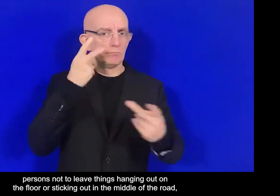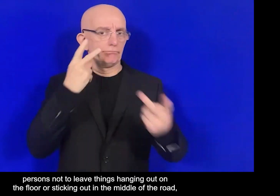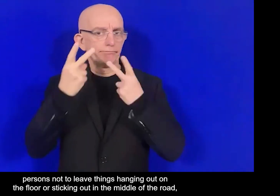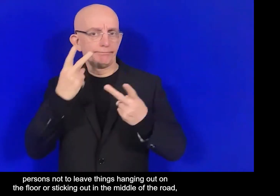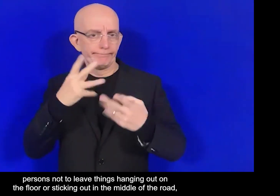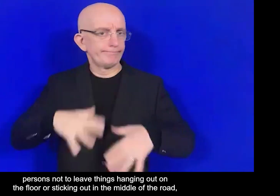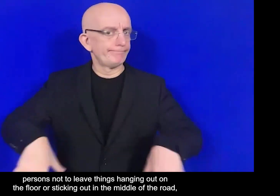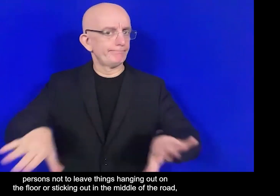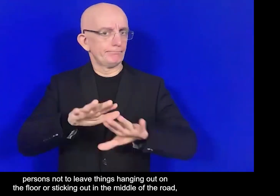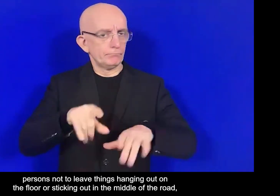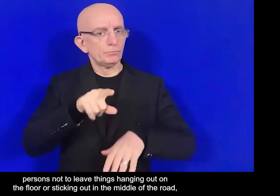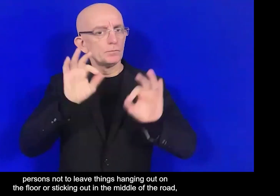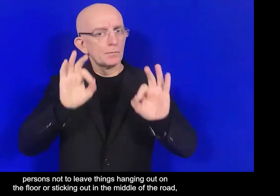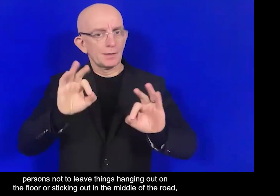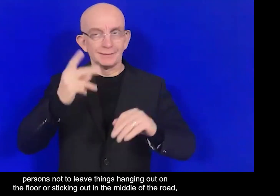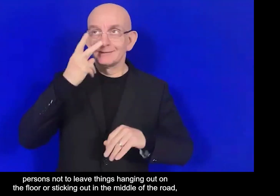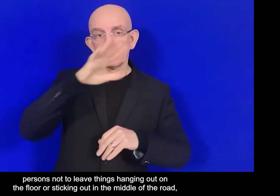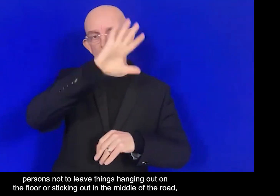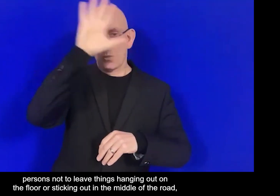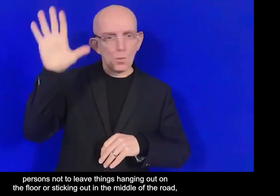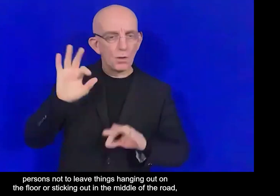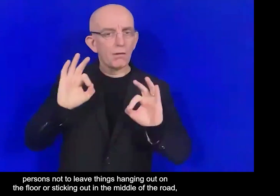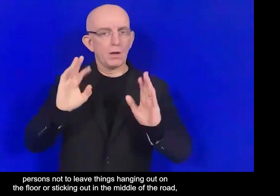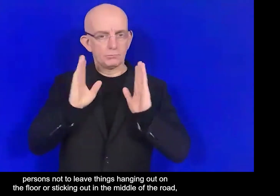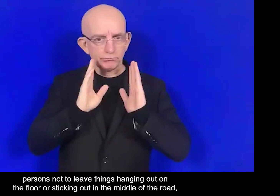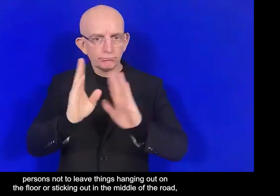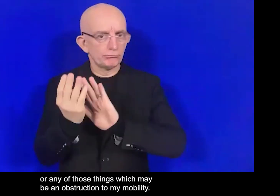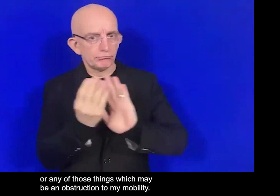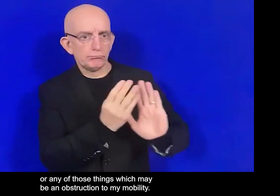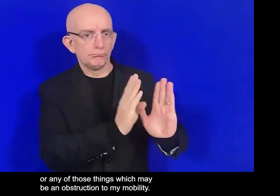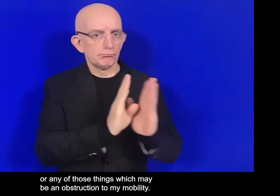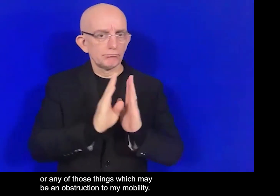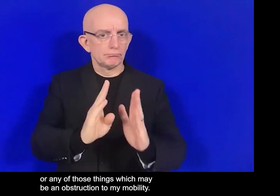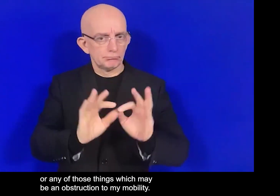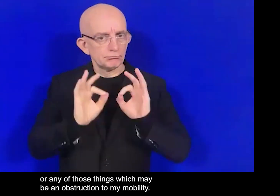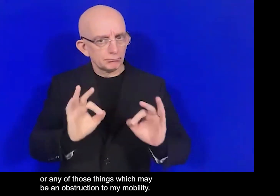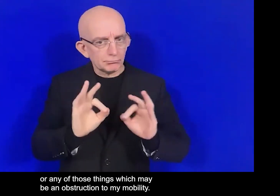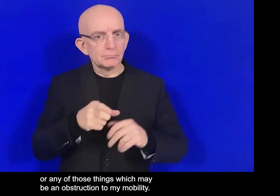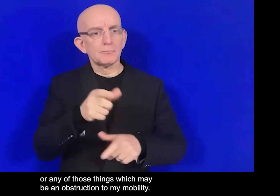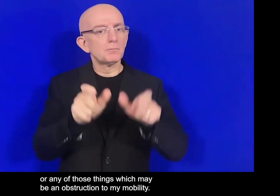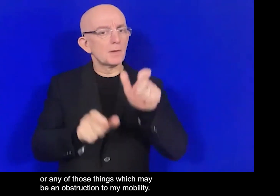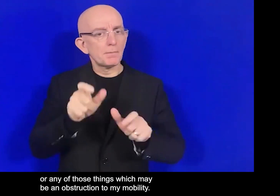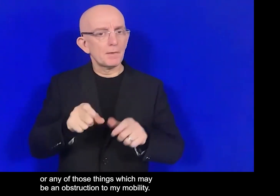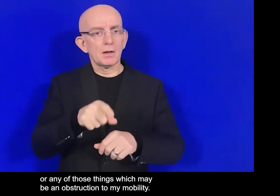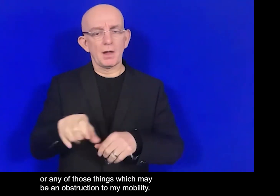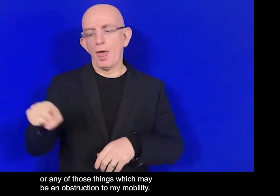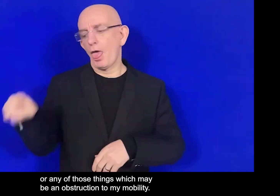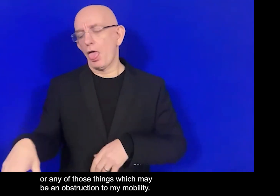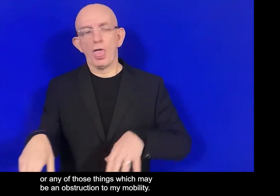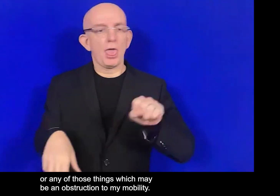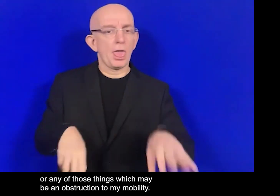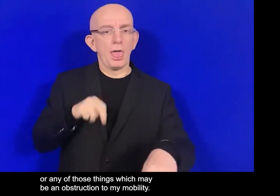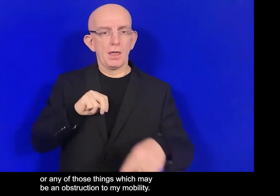Encourage persons not to leave things hanging out on the floor or sticking out in the middle of the road or any of those things which may be